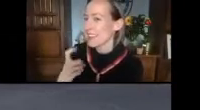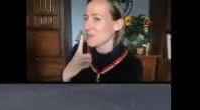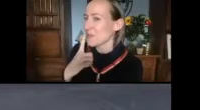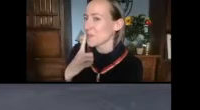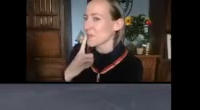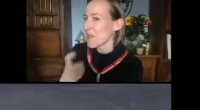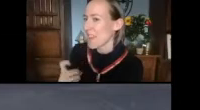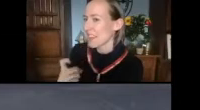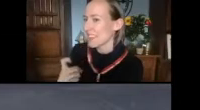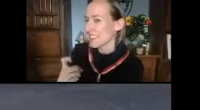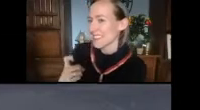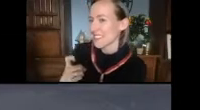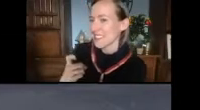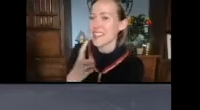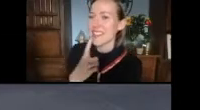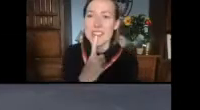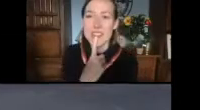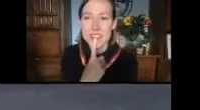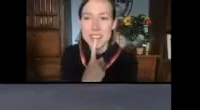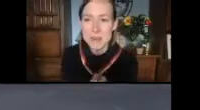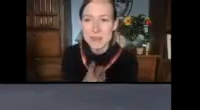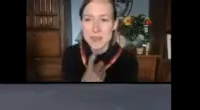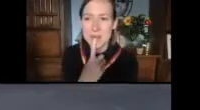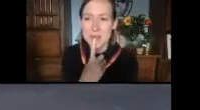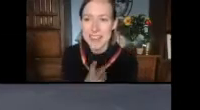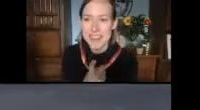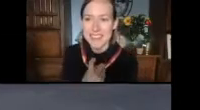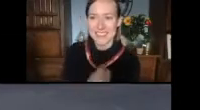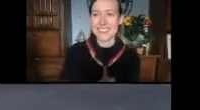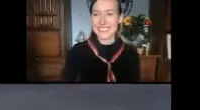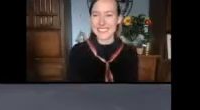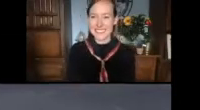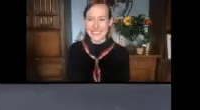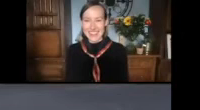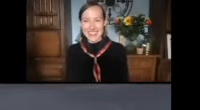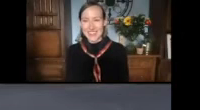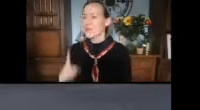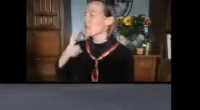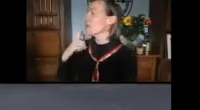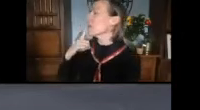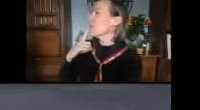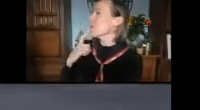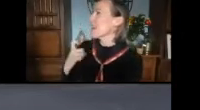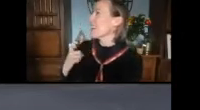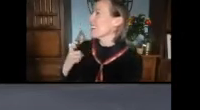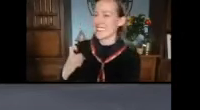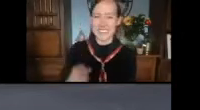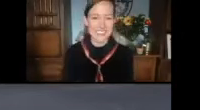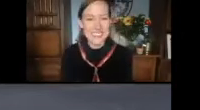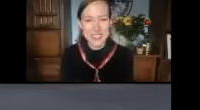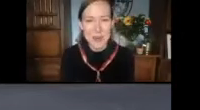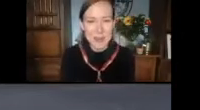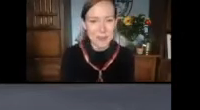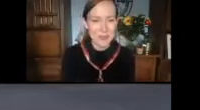Red, red. Like your lips are red. Okay? Red.